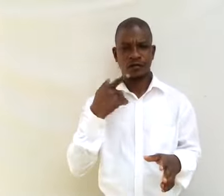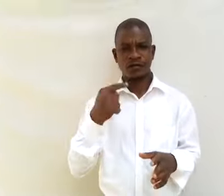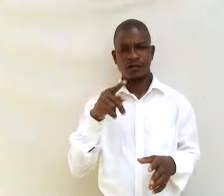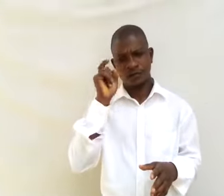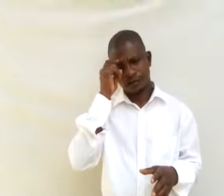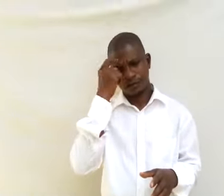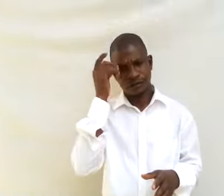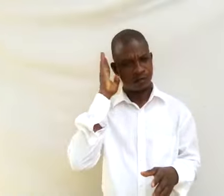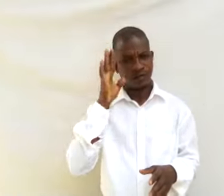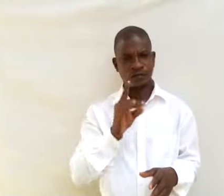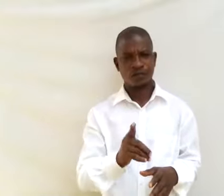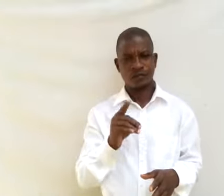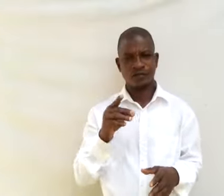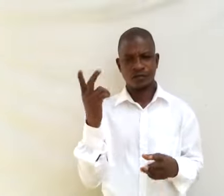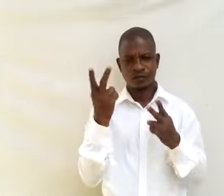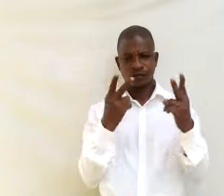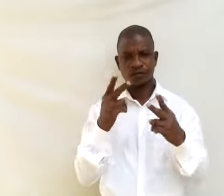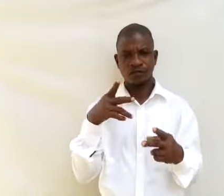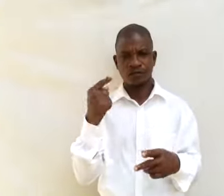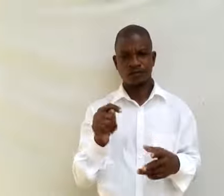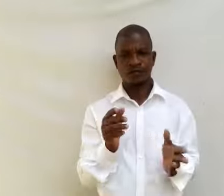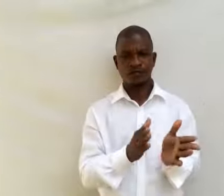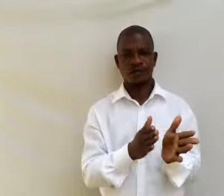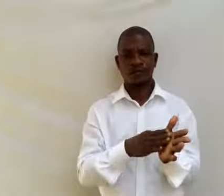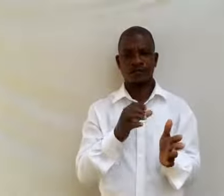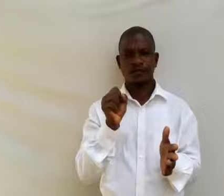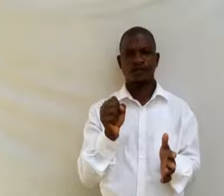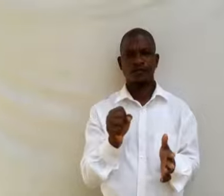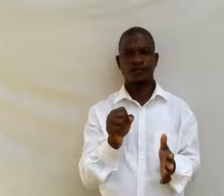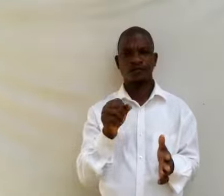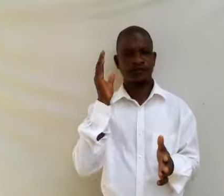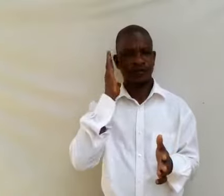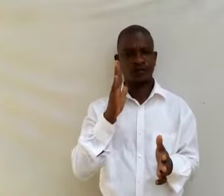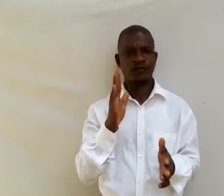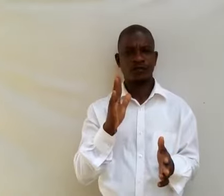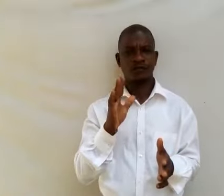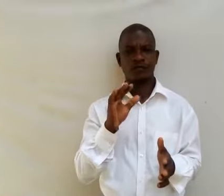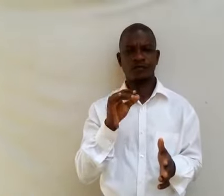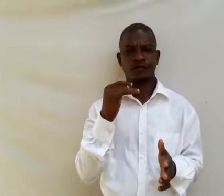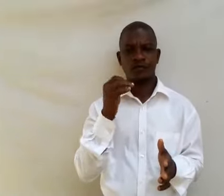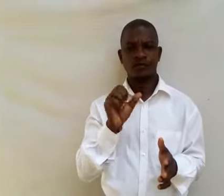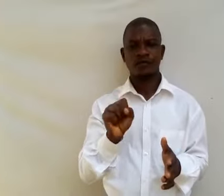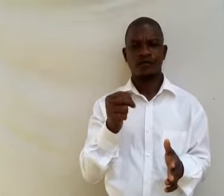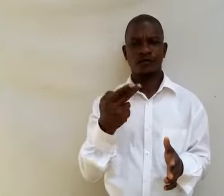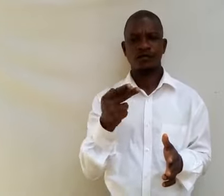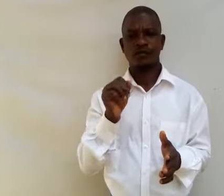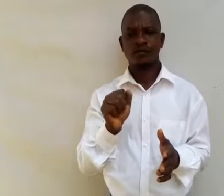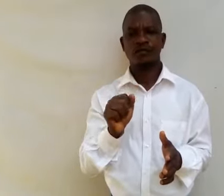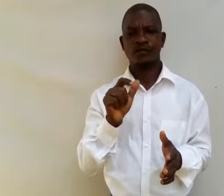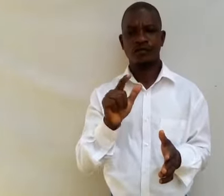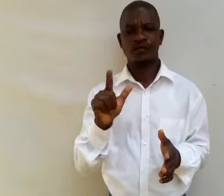would visit the schools. Shall. S-H-A-L-L.